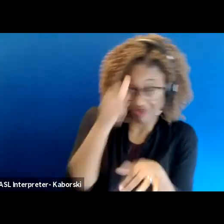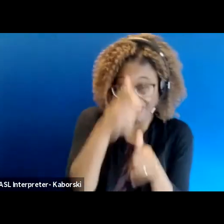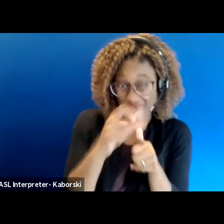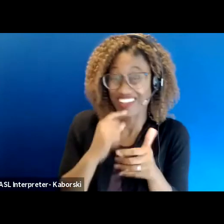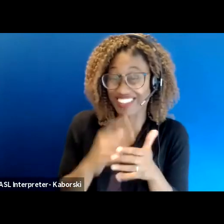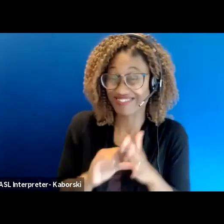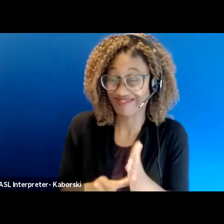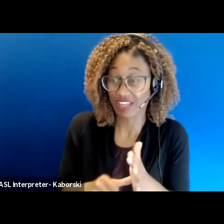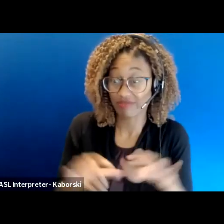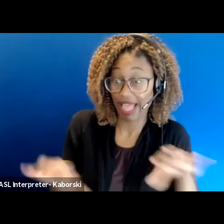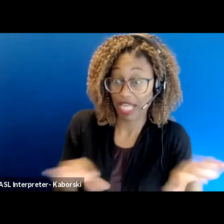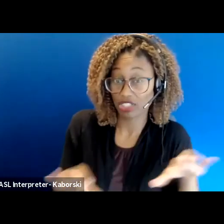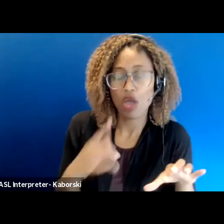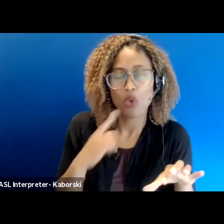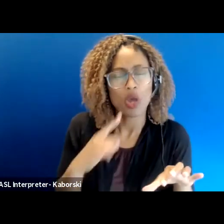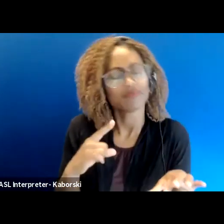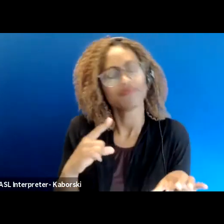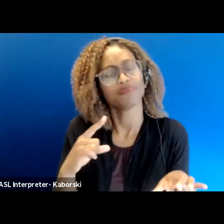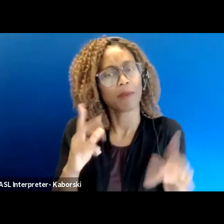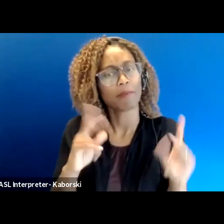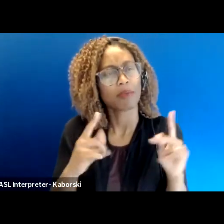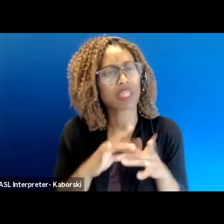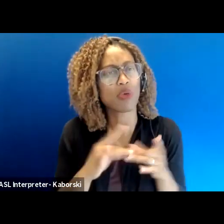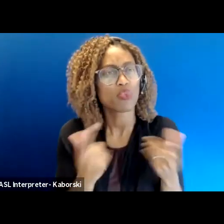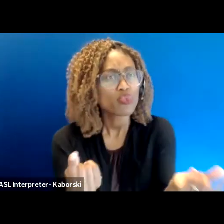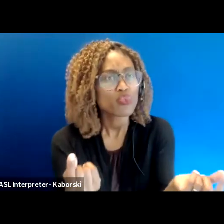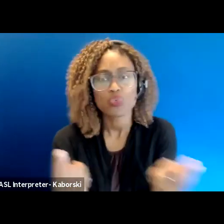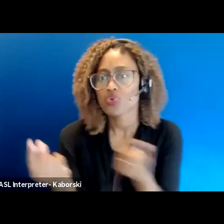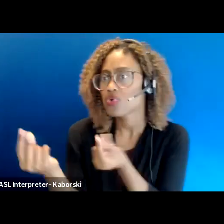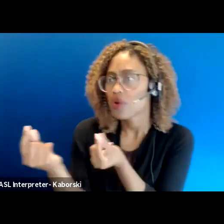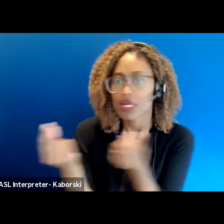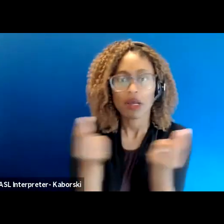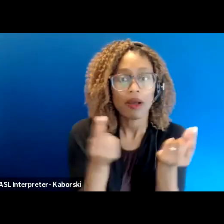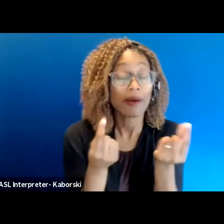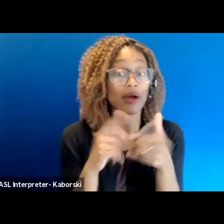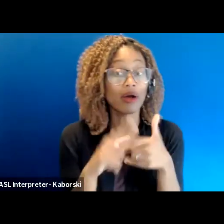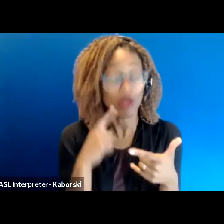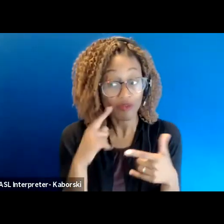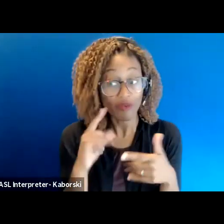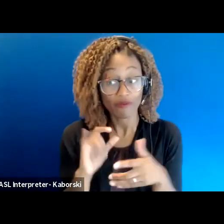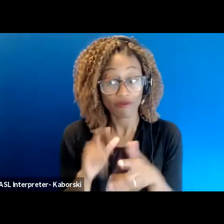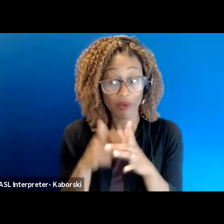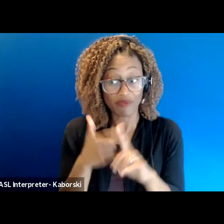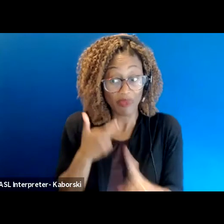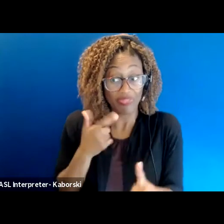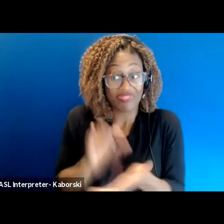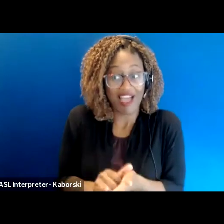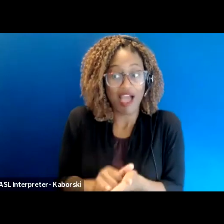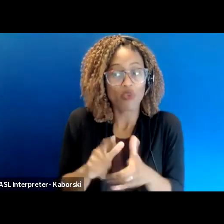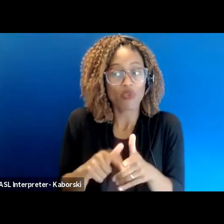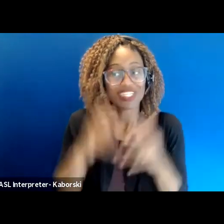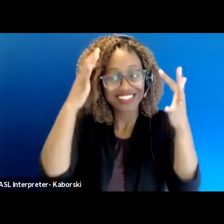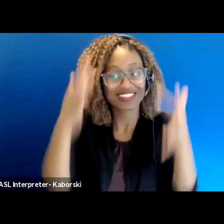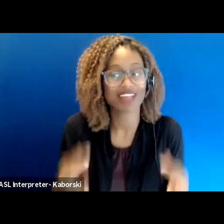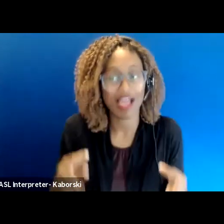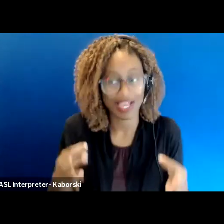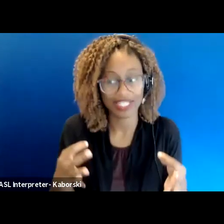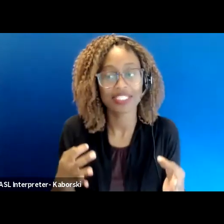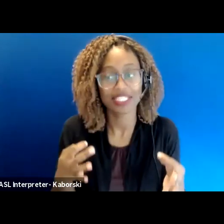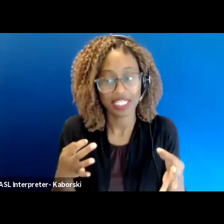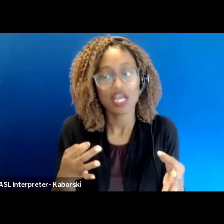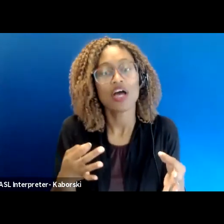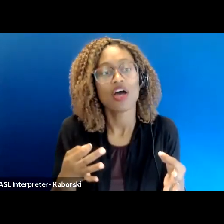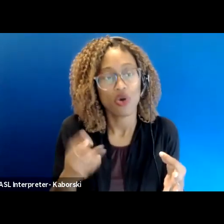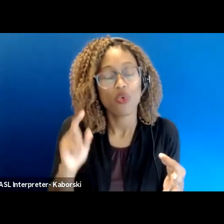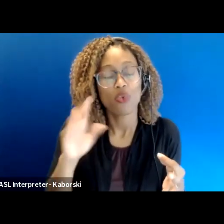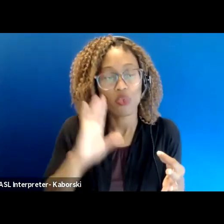that, what are we going to do? And from that, decided that we should have a meeting with a number of